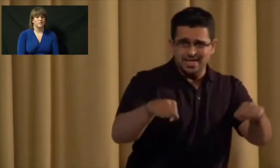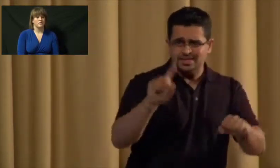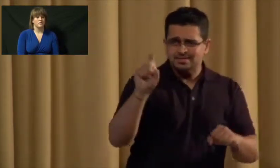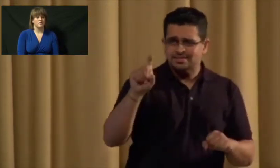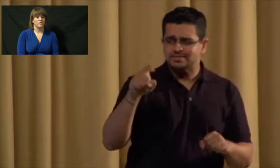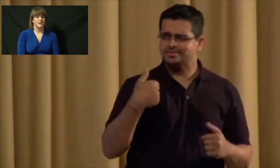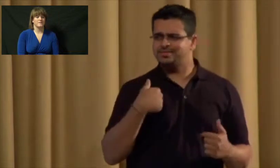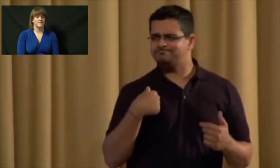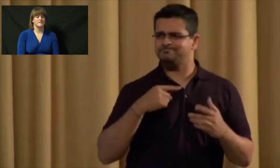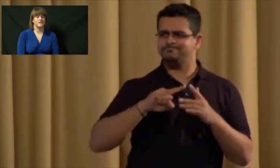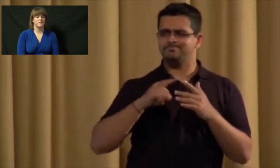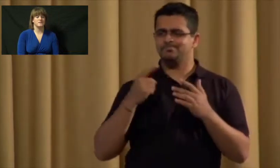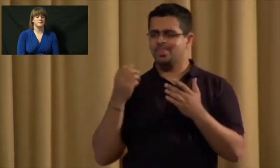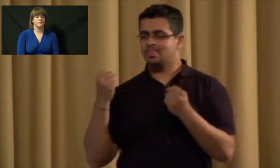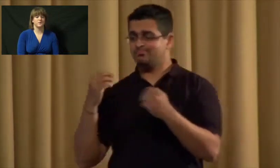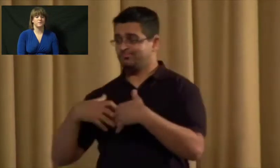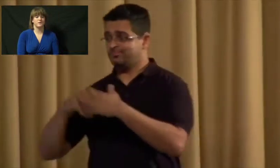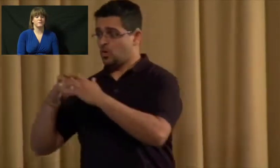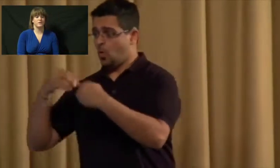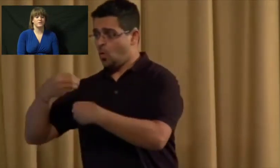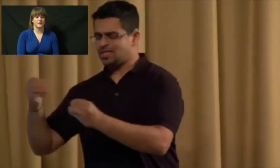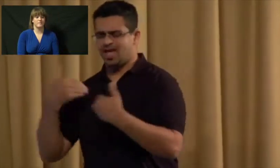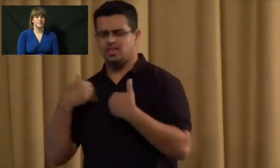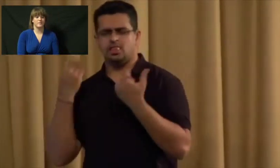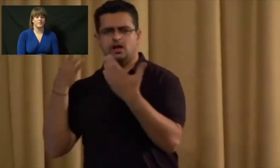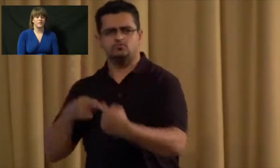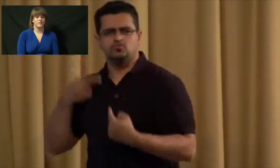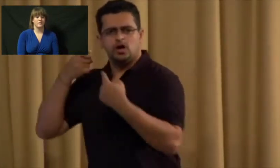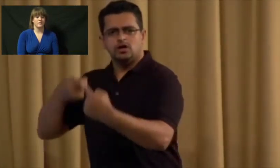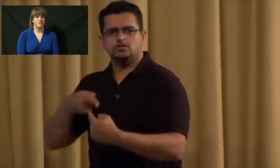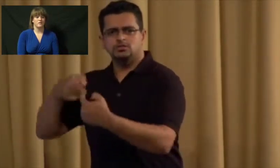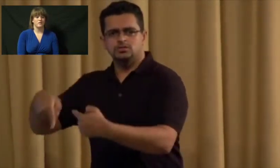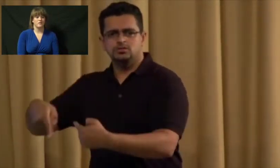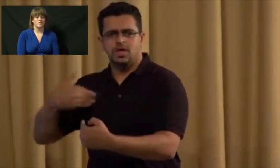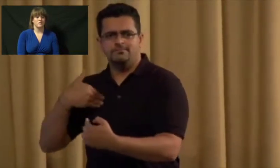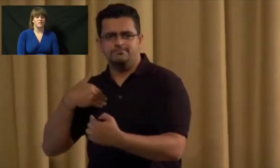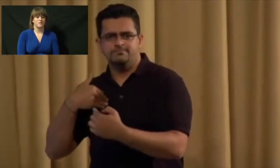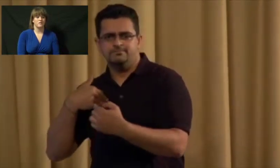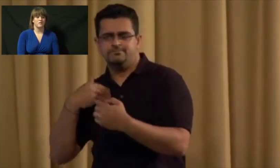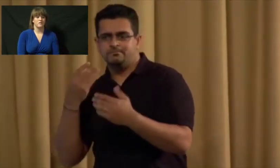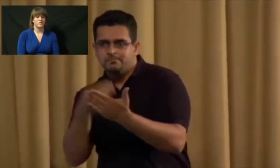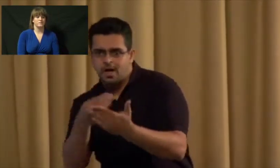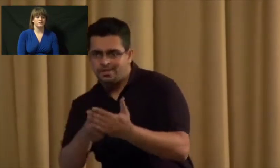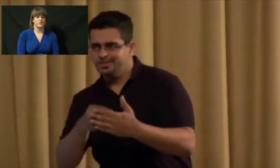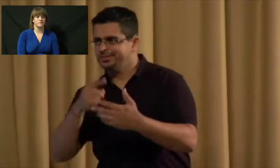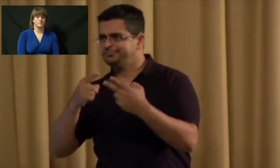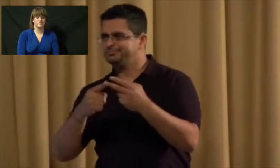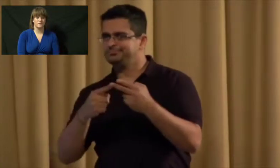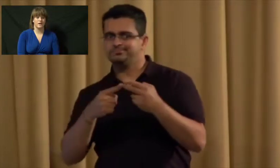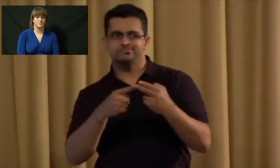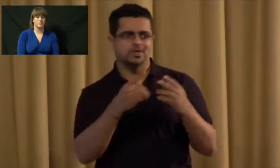I have to continue with this peer-to-peer program. There's struggles,